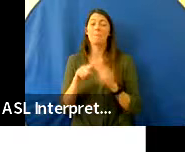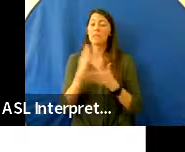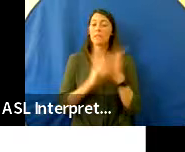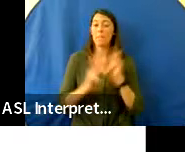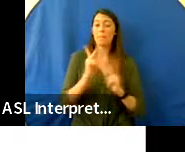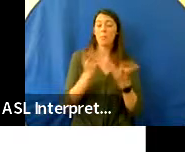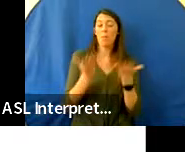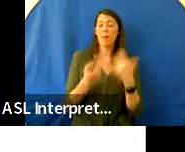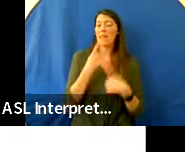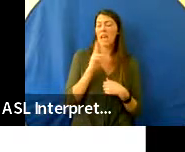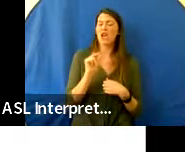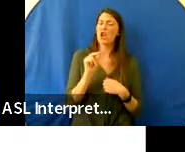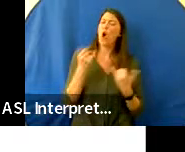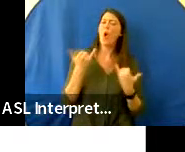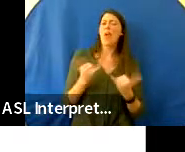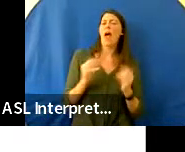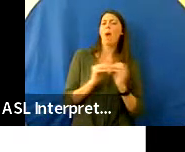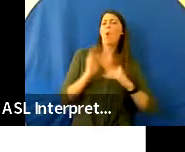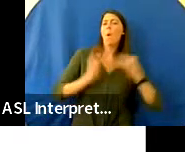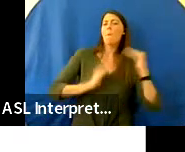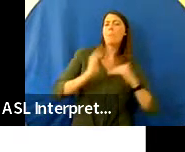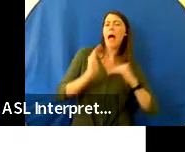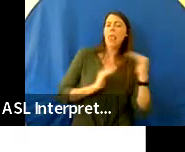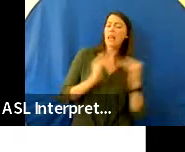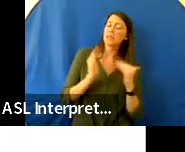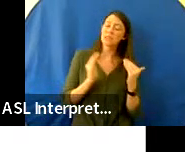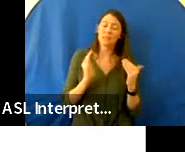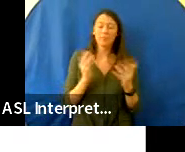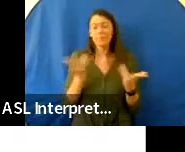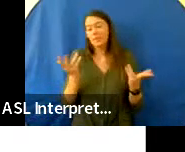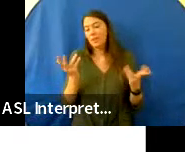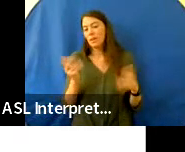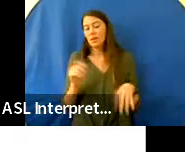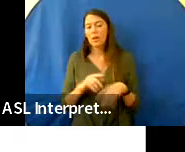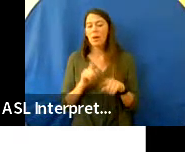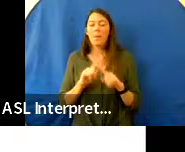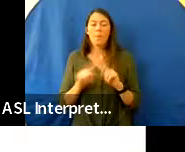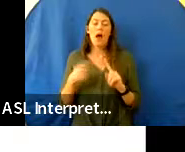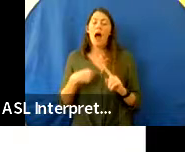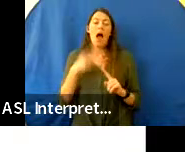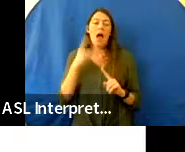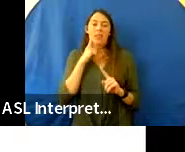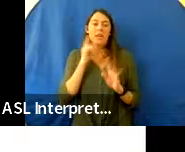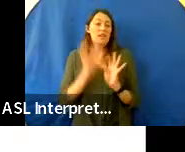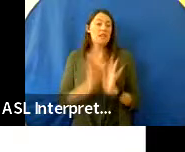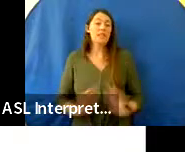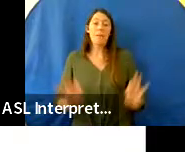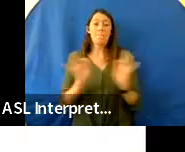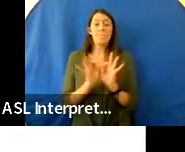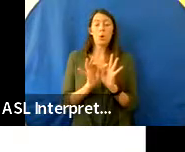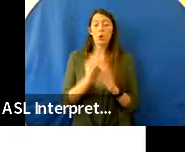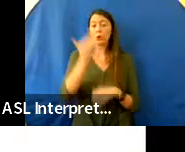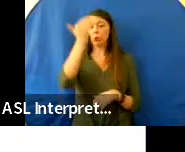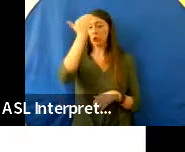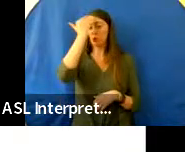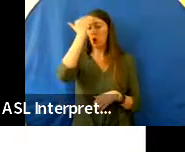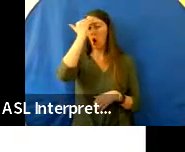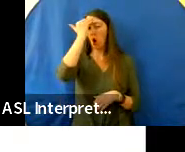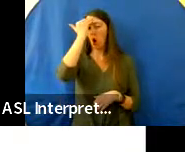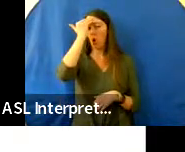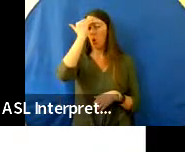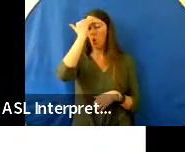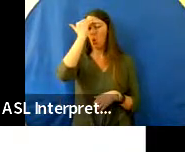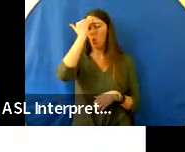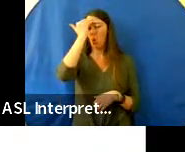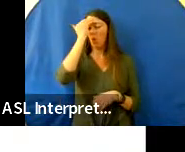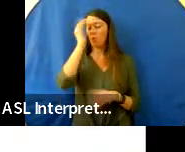And you know, but I think that the more important message is it's not really about, I mean, yes, at